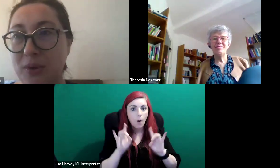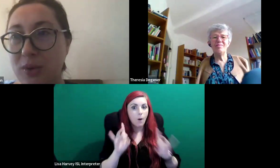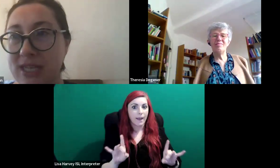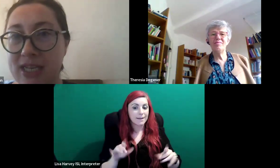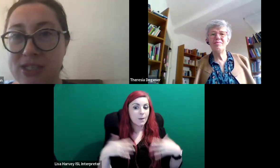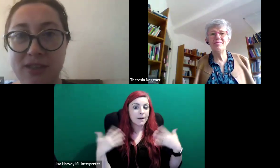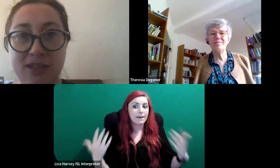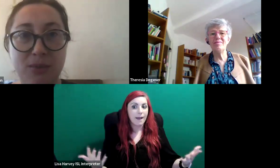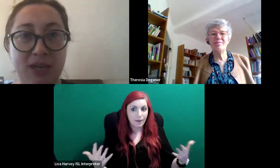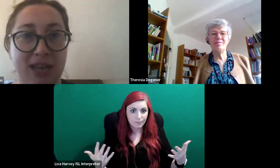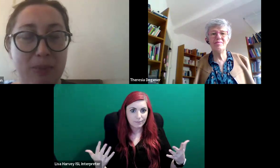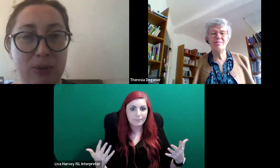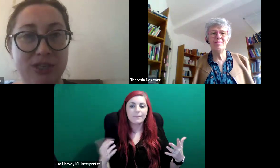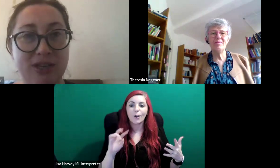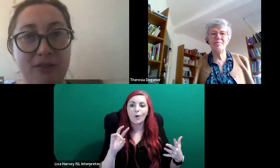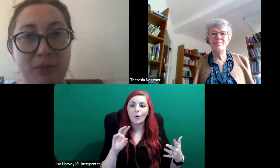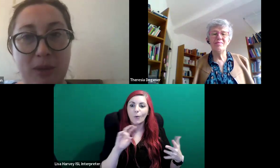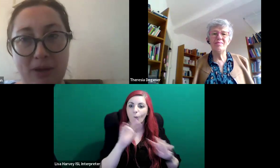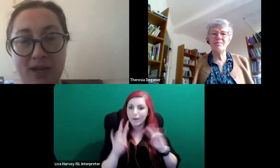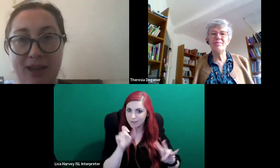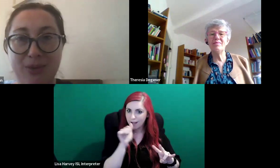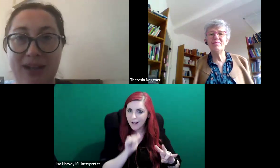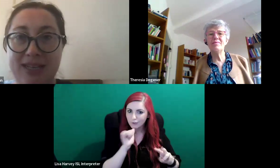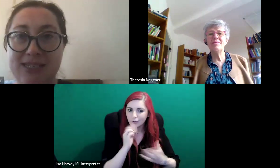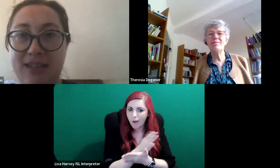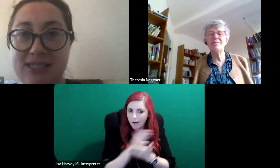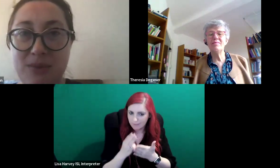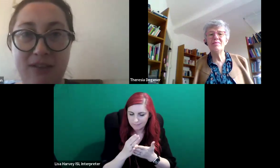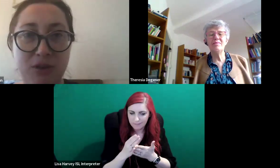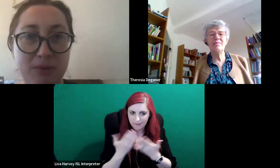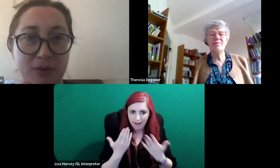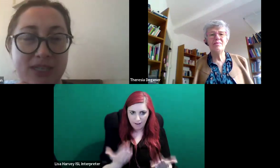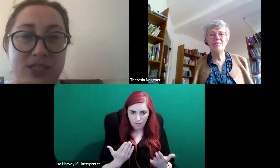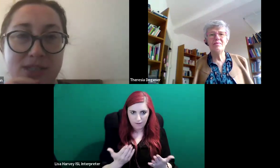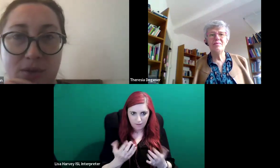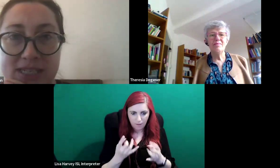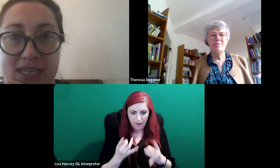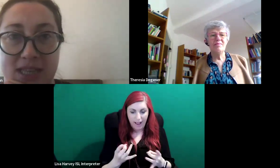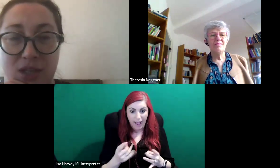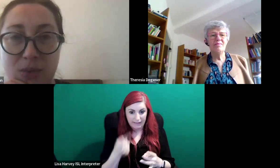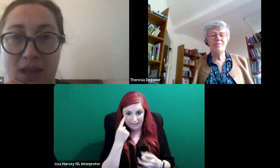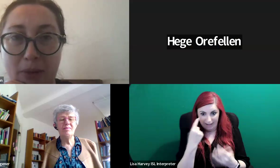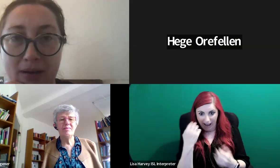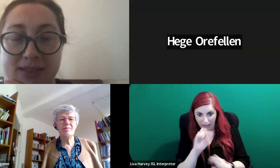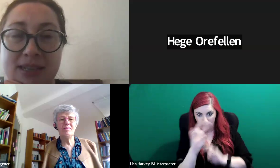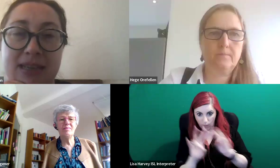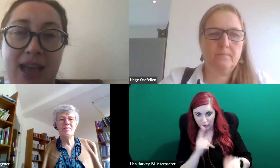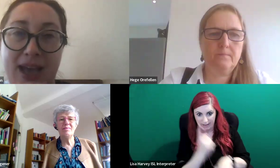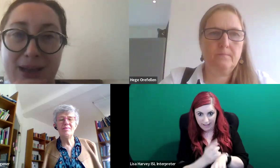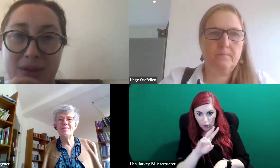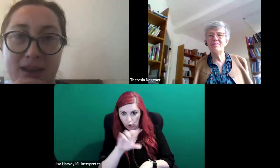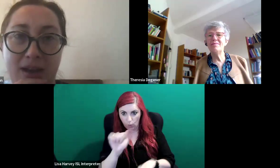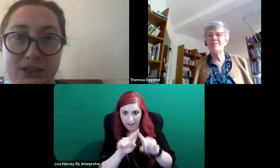Okay, so we're going to enter the Q&A portion of the webinar now, and I can see we have a number of questions already in the Q&A